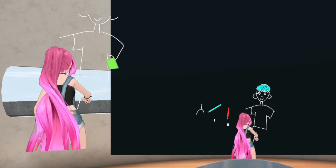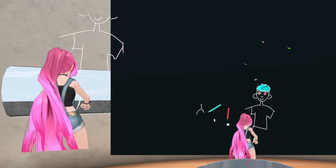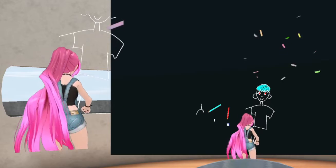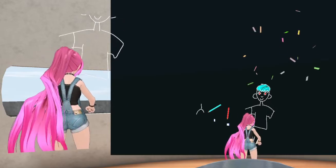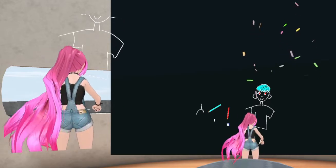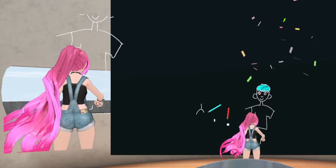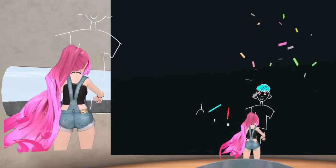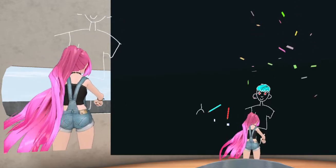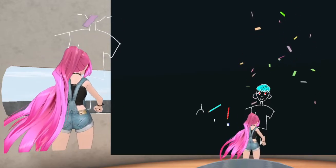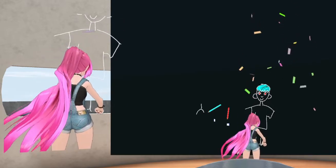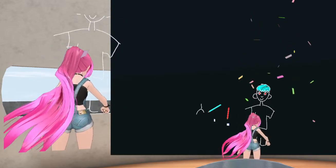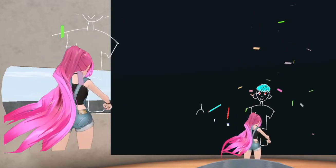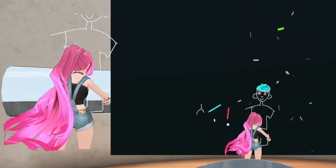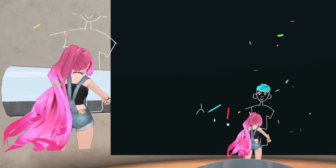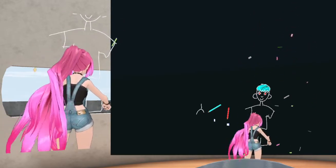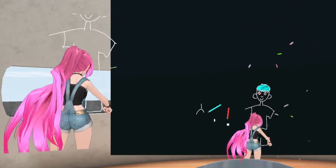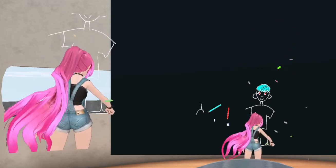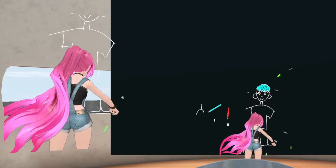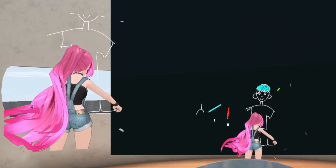Woo, Poe's evil.